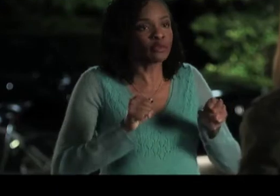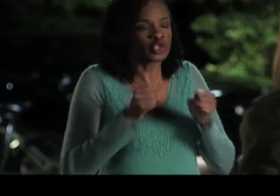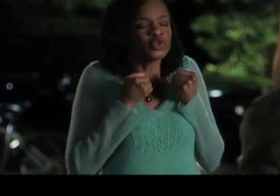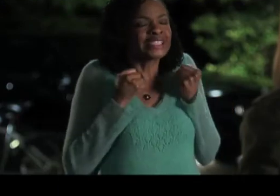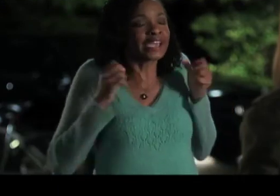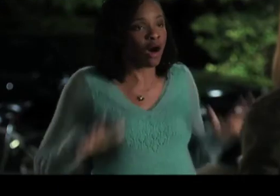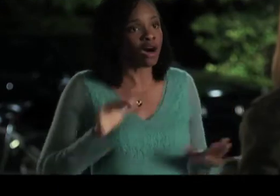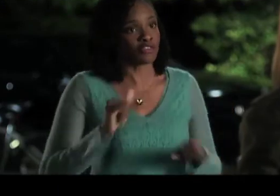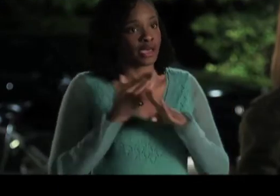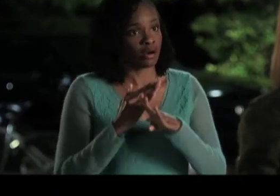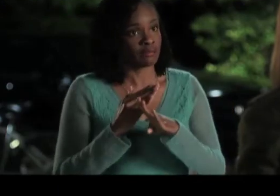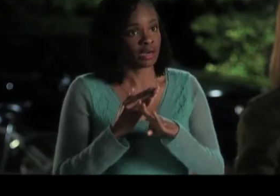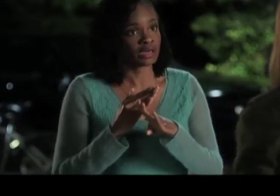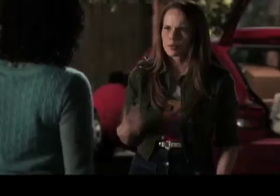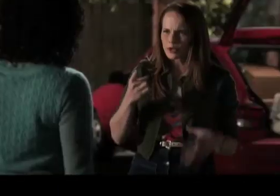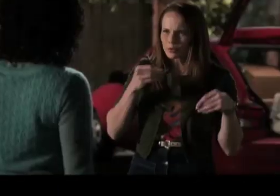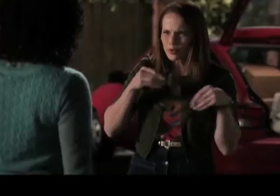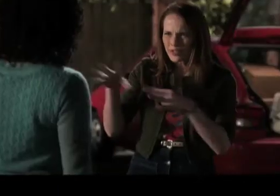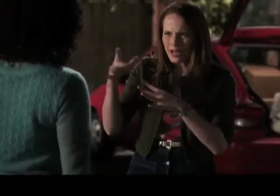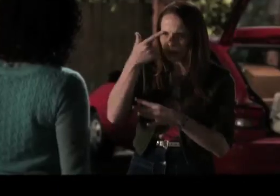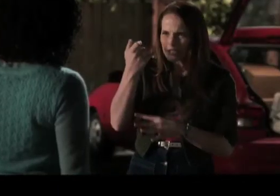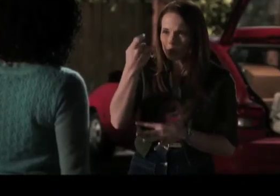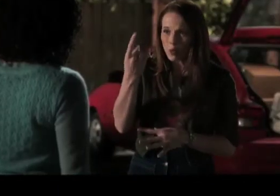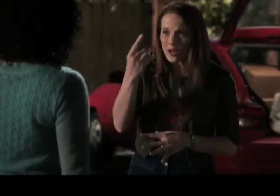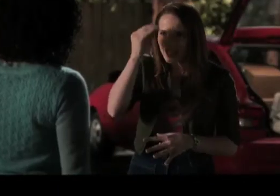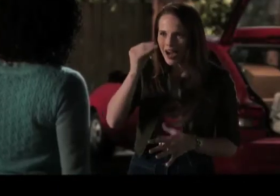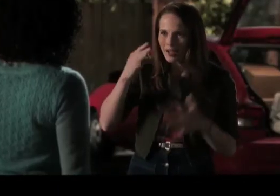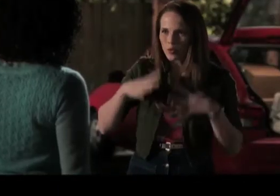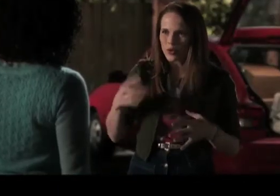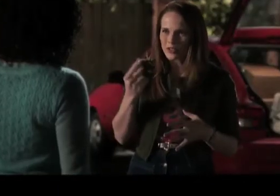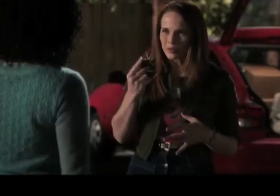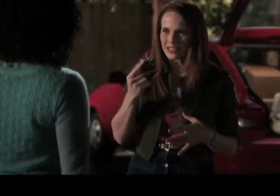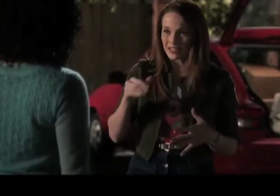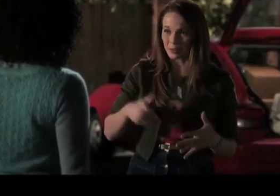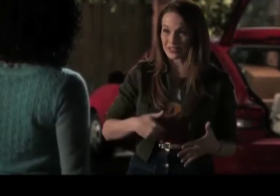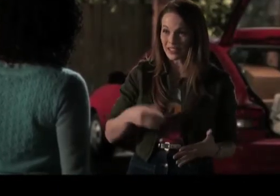to take off that armor. But you're moving out because one guy wore something that upset you?